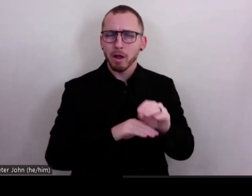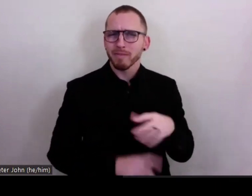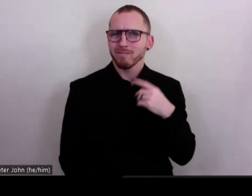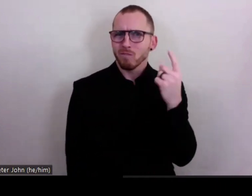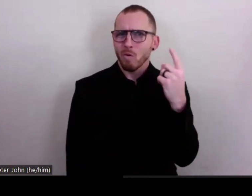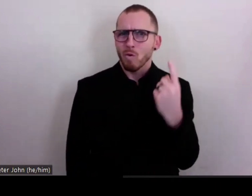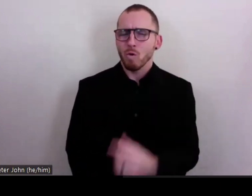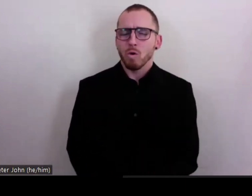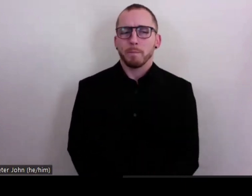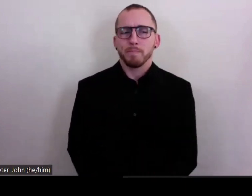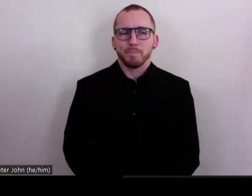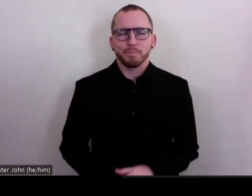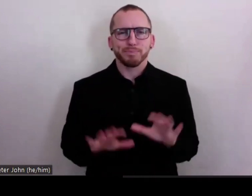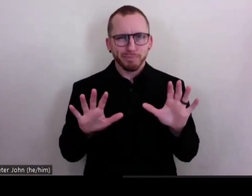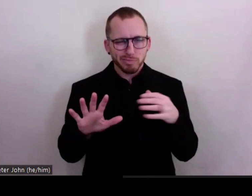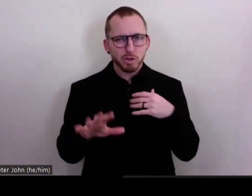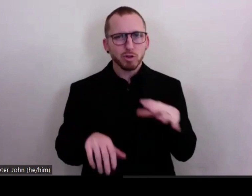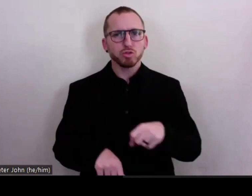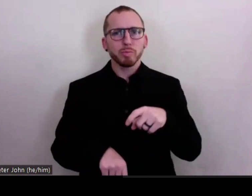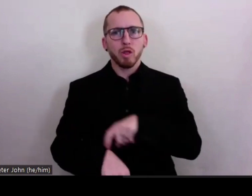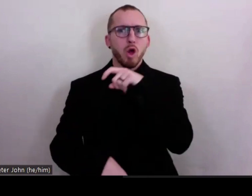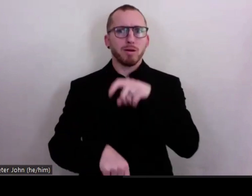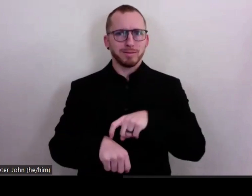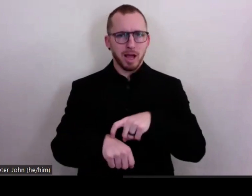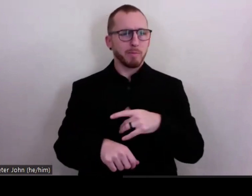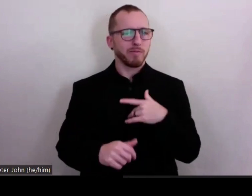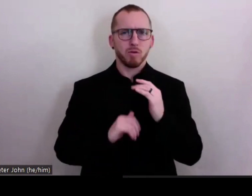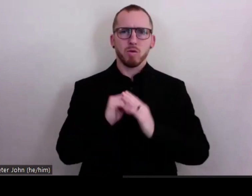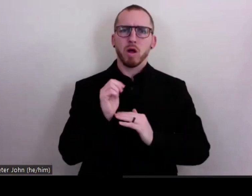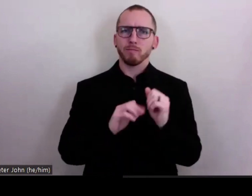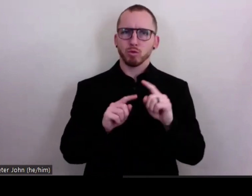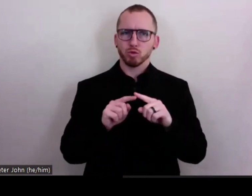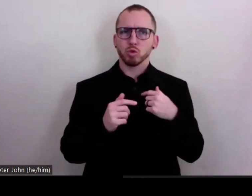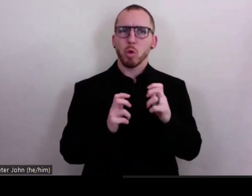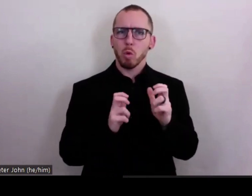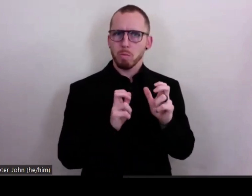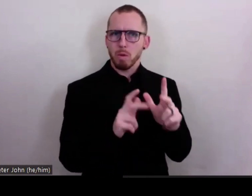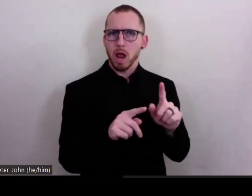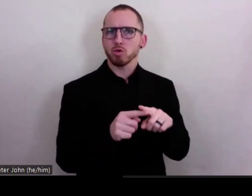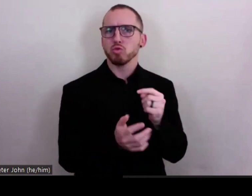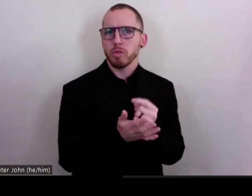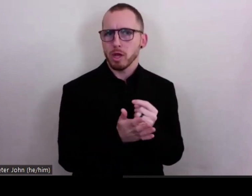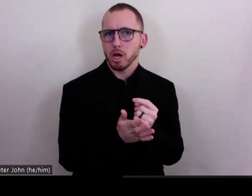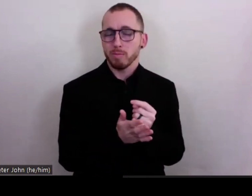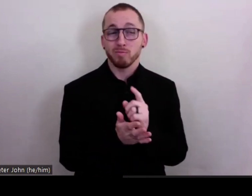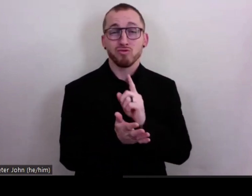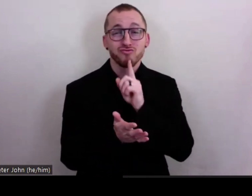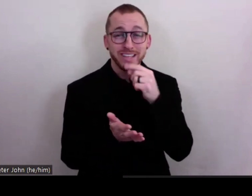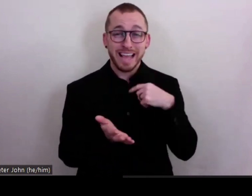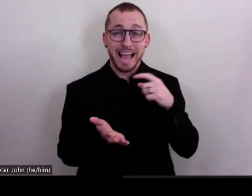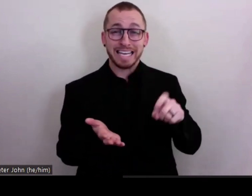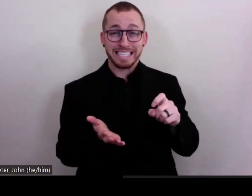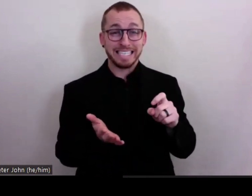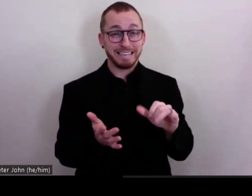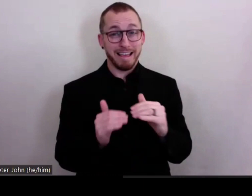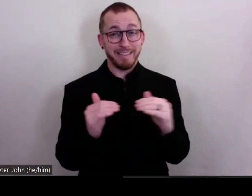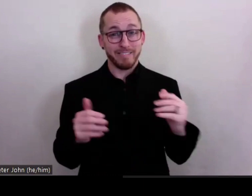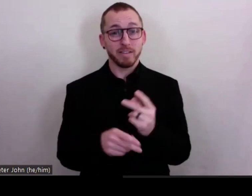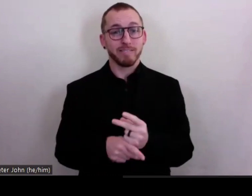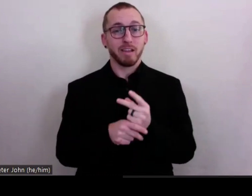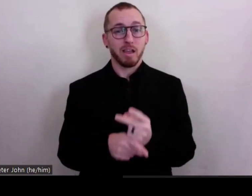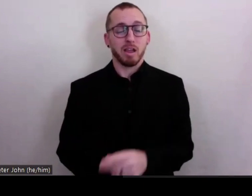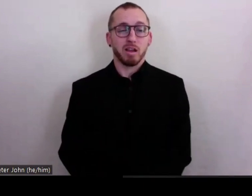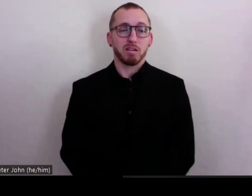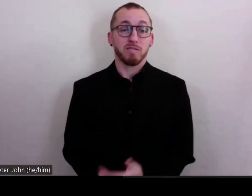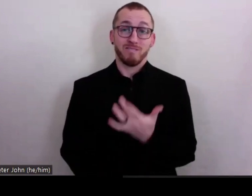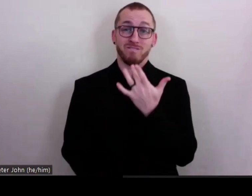to feel comfortable re-entering into therapy again, but I deeply needed that type of care. And it's unfortunate